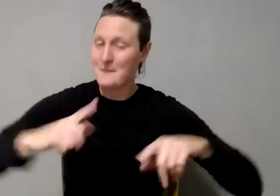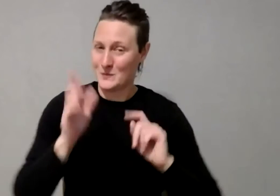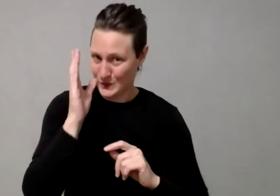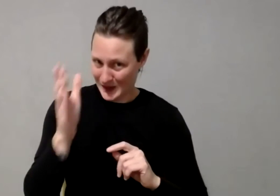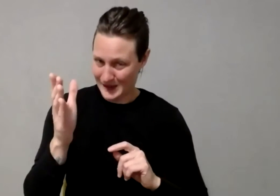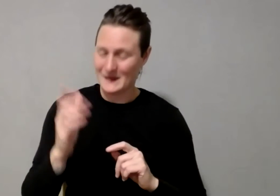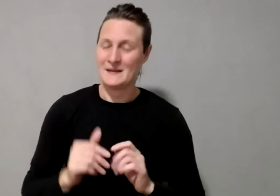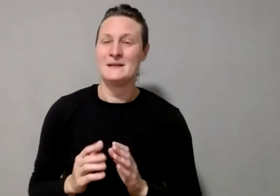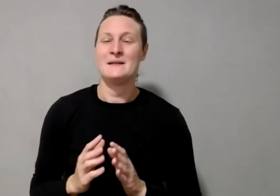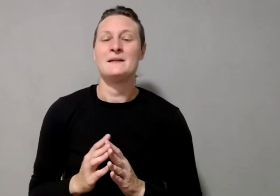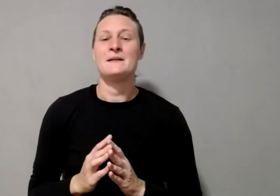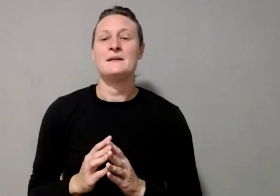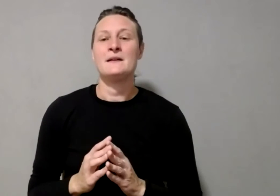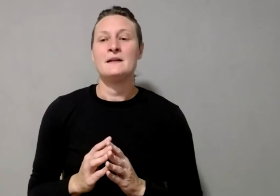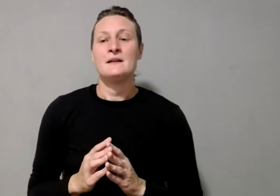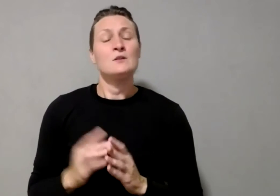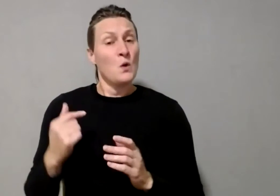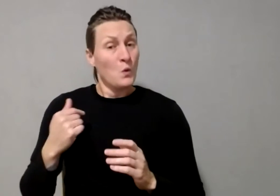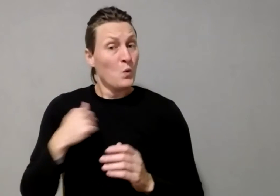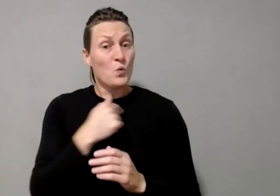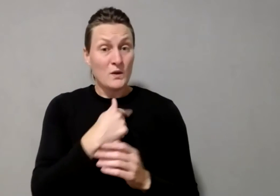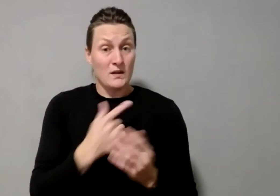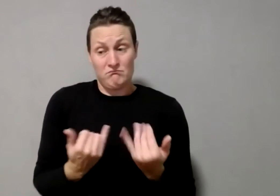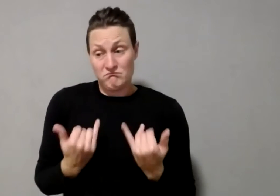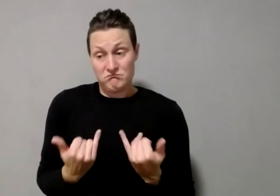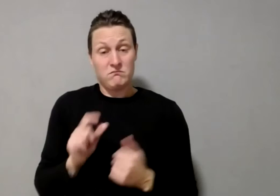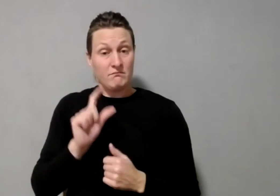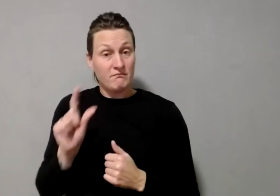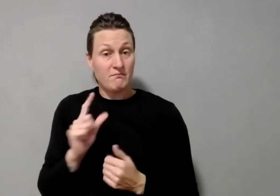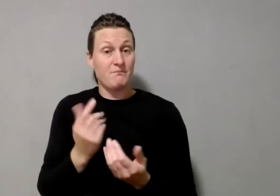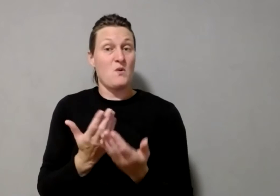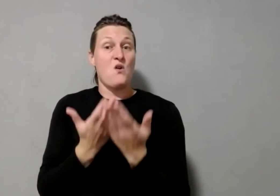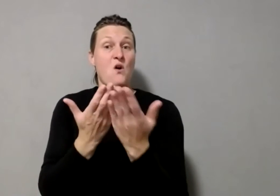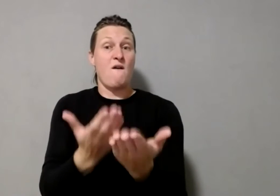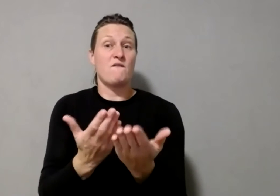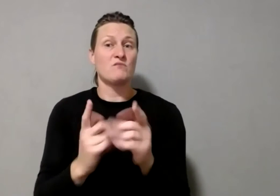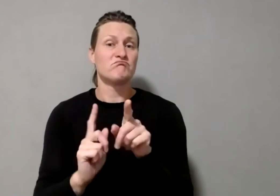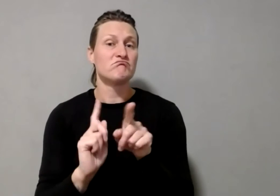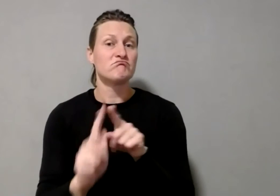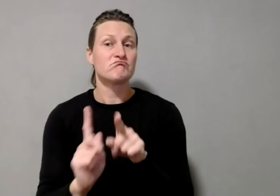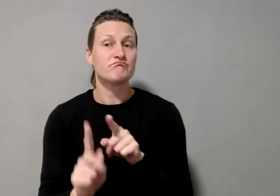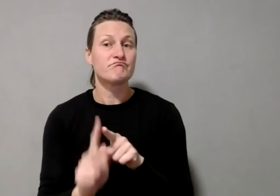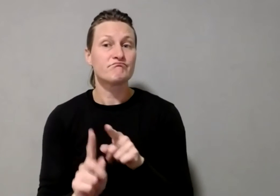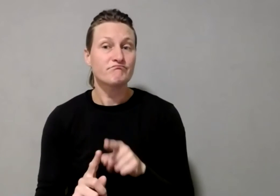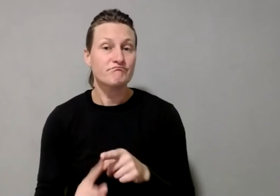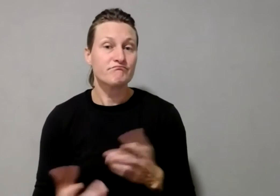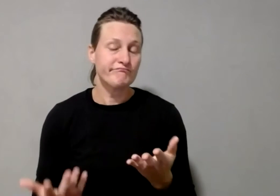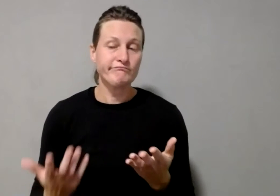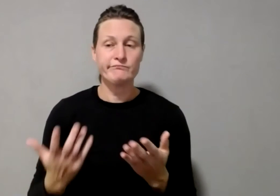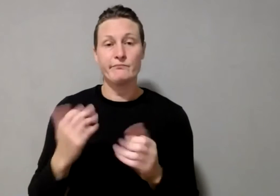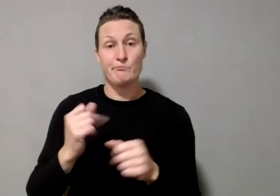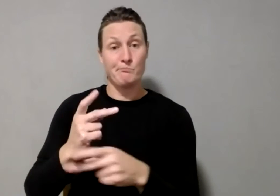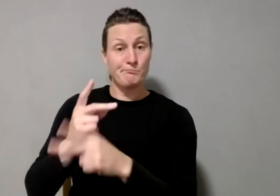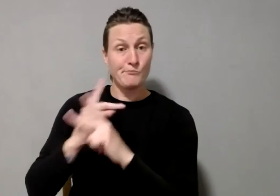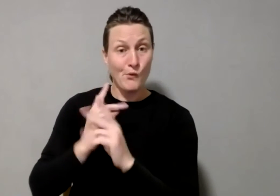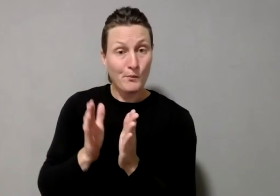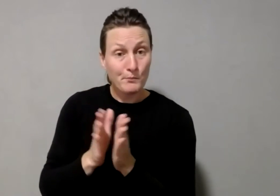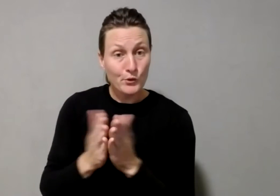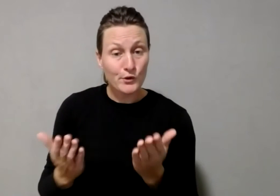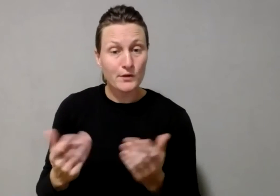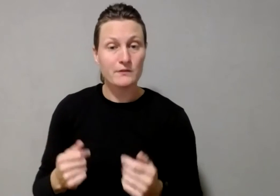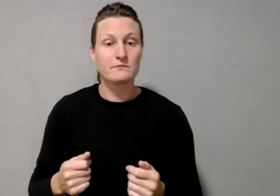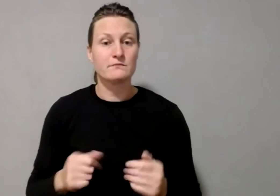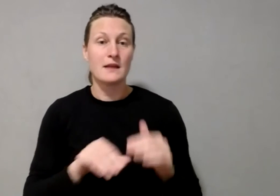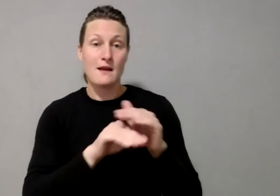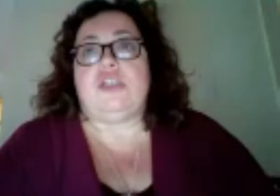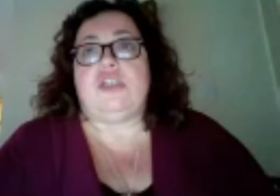offering all kinds of services right now in terms of book borrowing, access to computers, access to study space, but we haven't